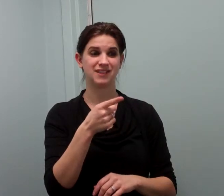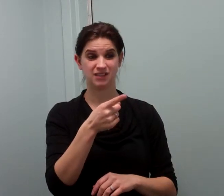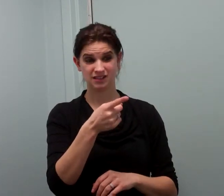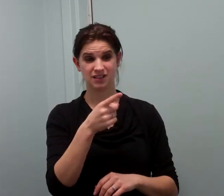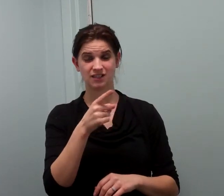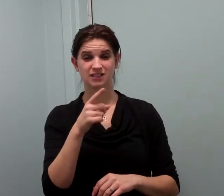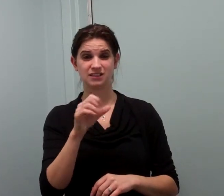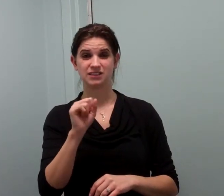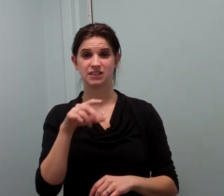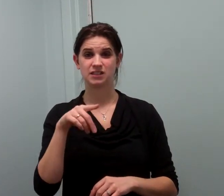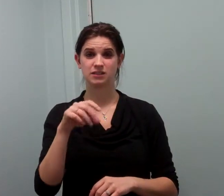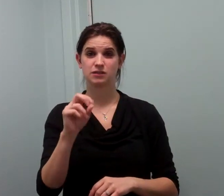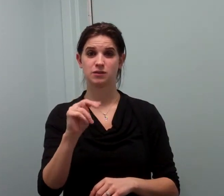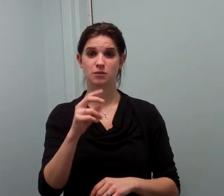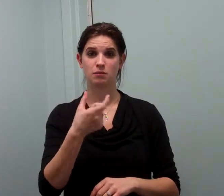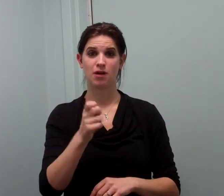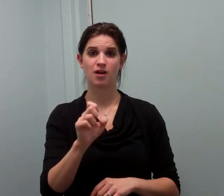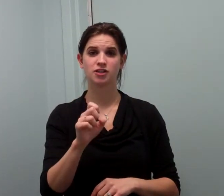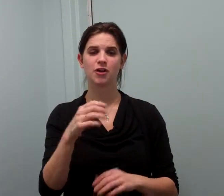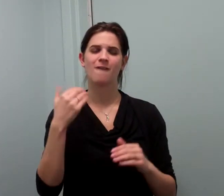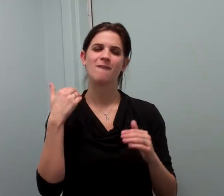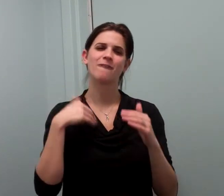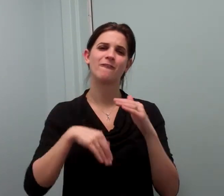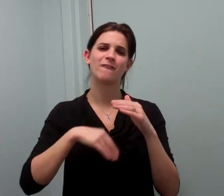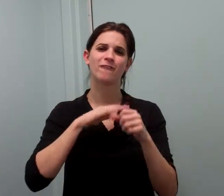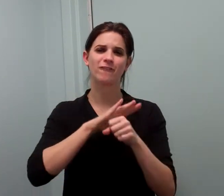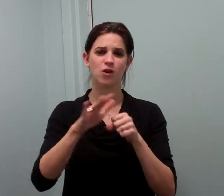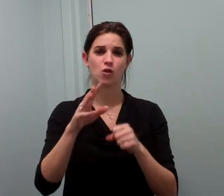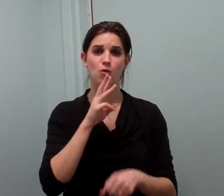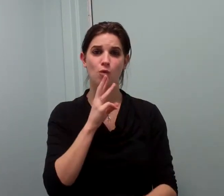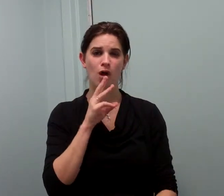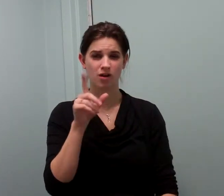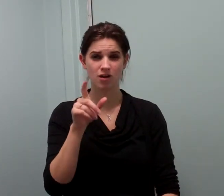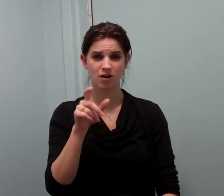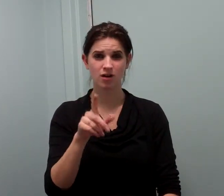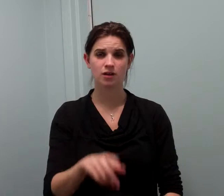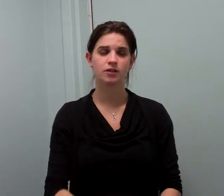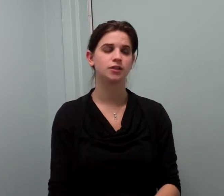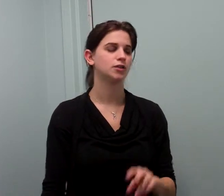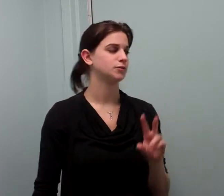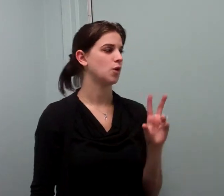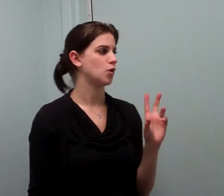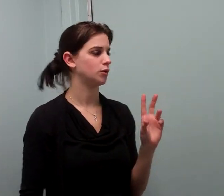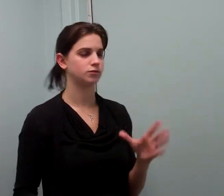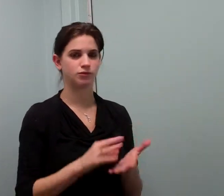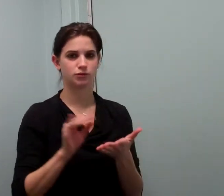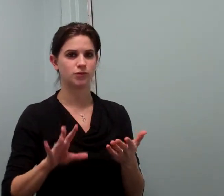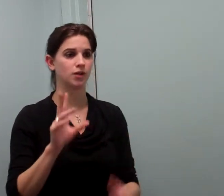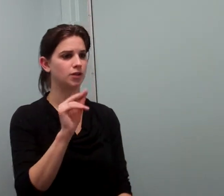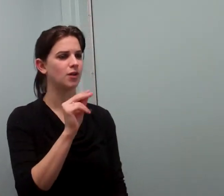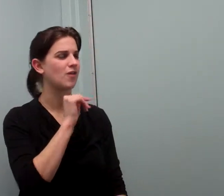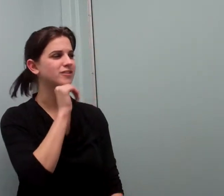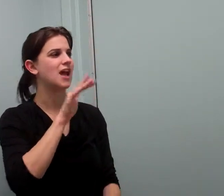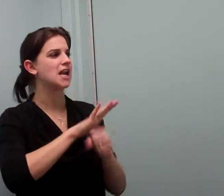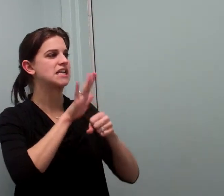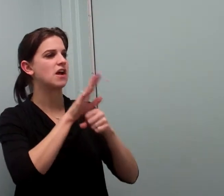Caleb? Why not? Because there's no water in it. Not much water. How could I saturate the sponge?